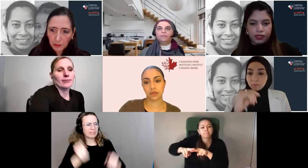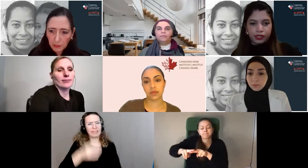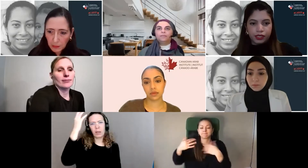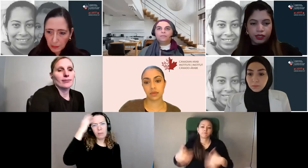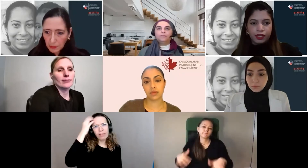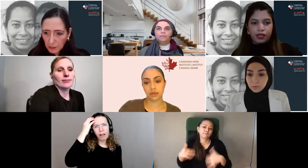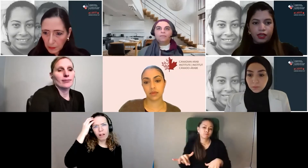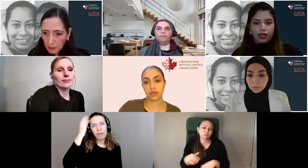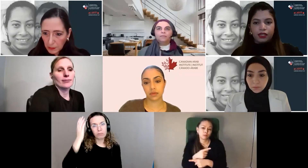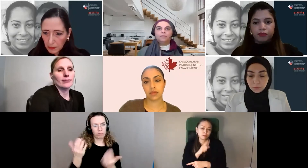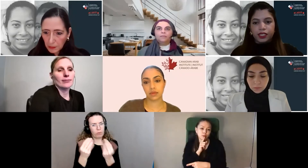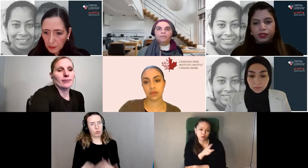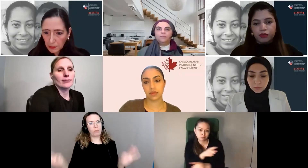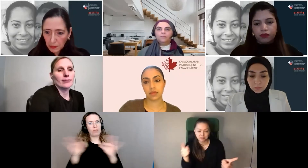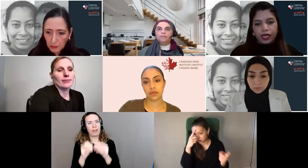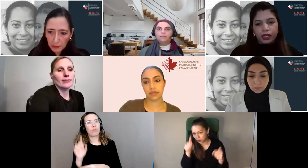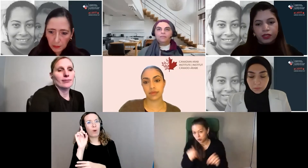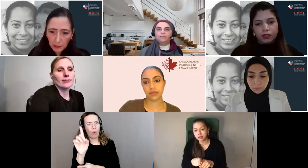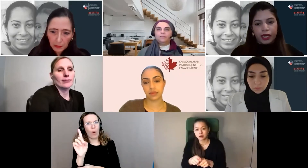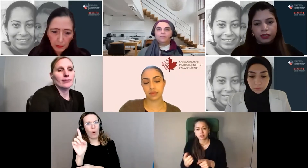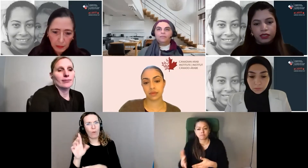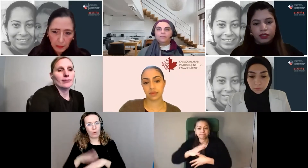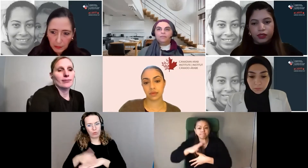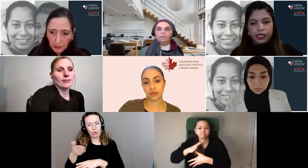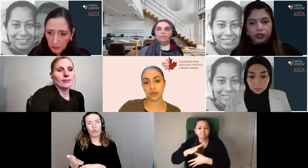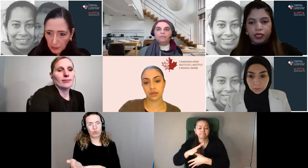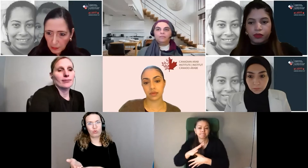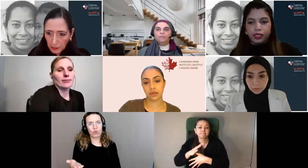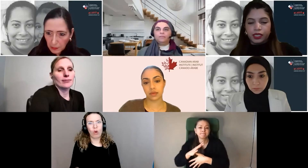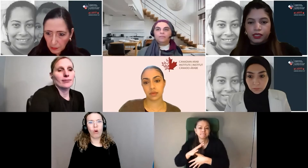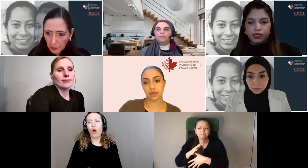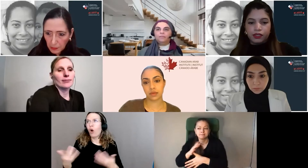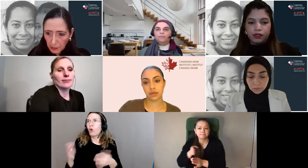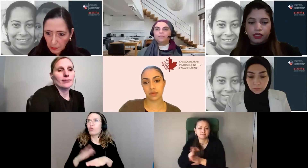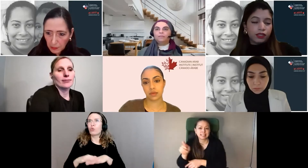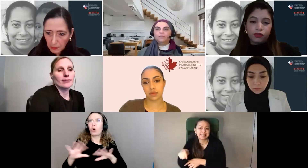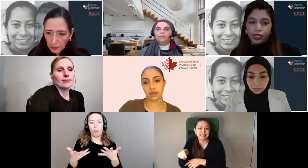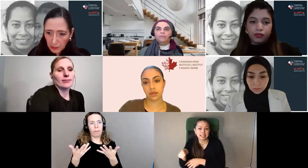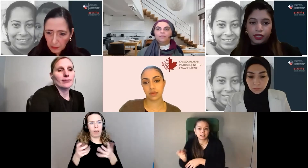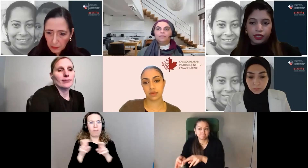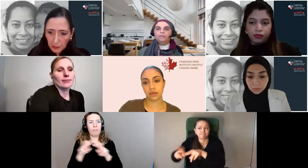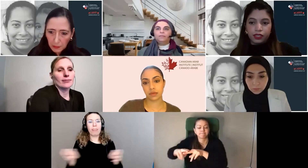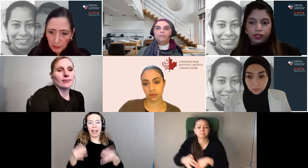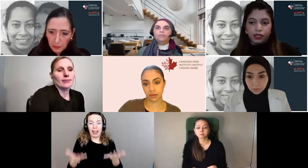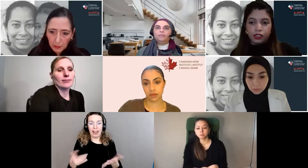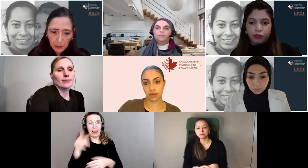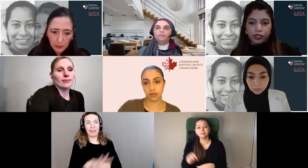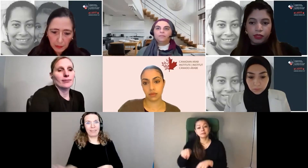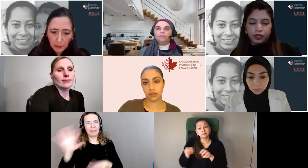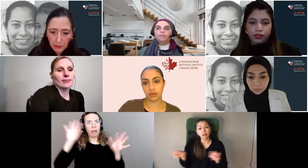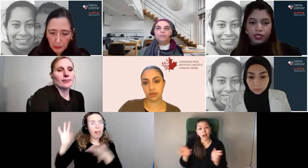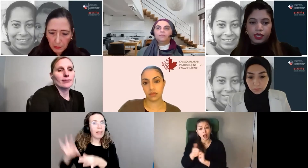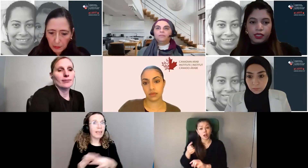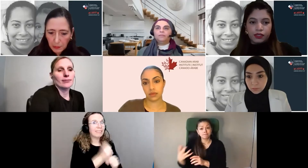the sector. In terms of how this panel is related to my work, I think it's very, very relevant,